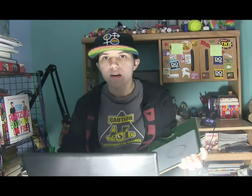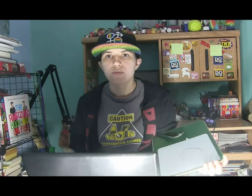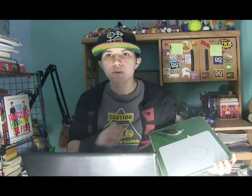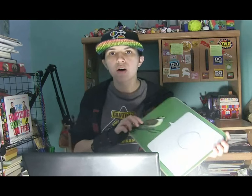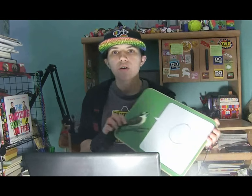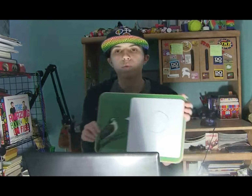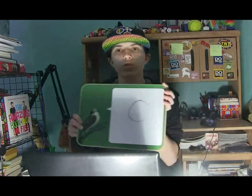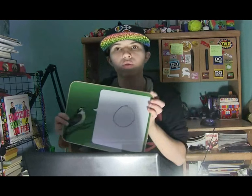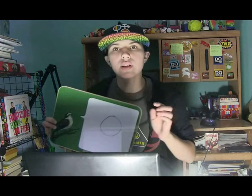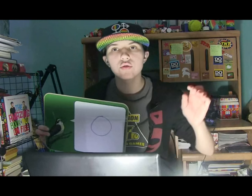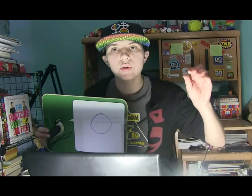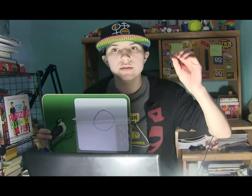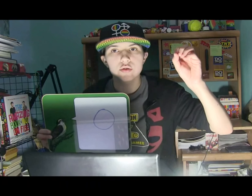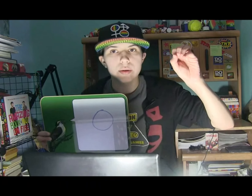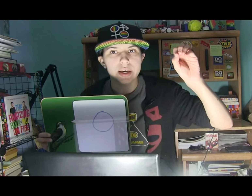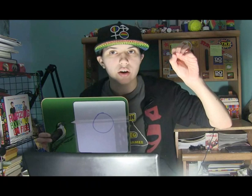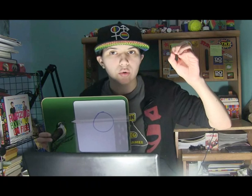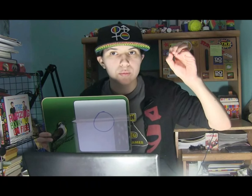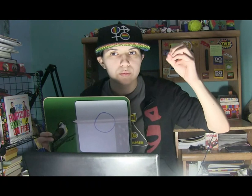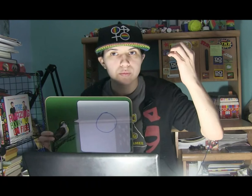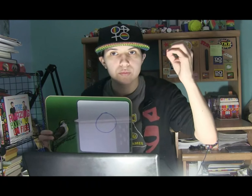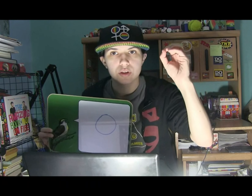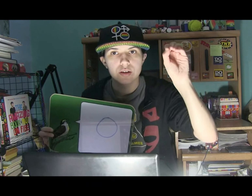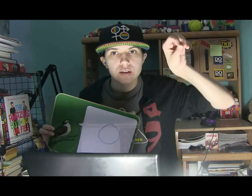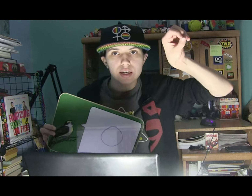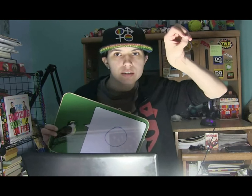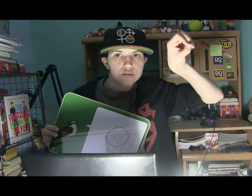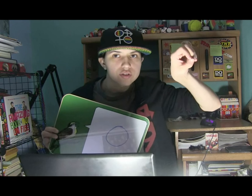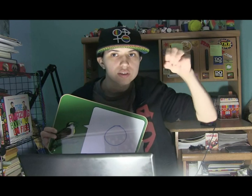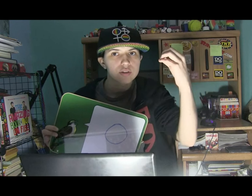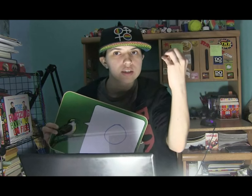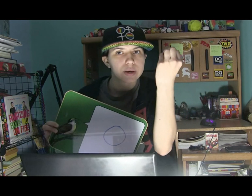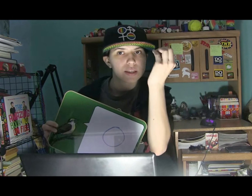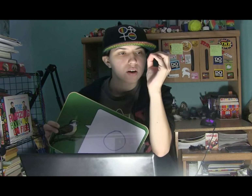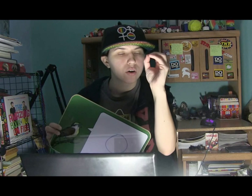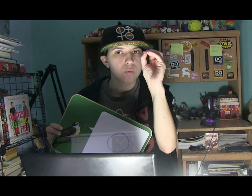For O, what you're going to do is you're going to make an O. Like, you're just literally going to make an O.